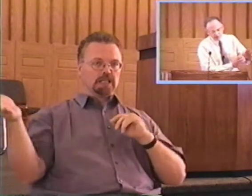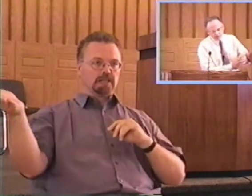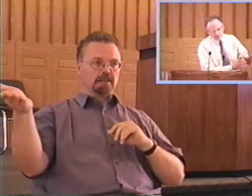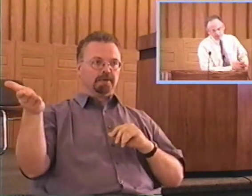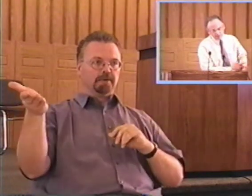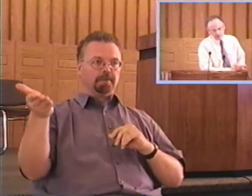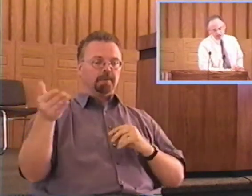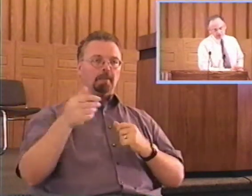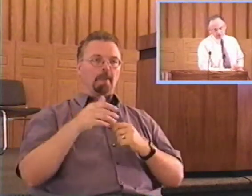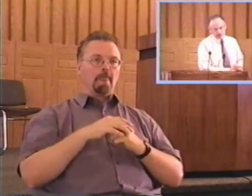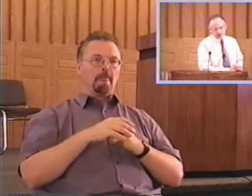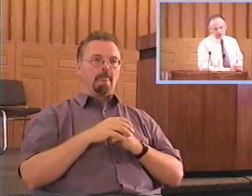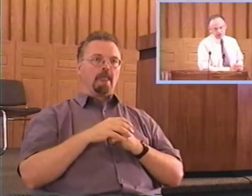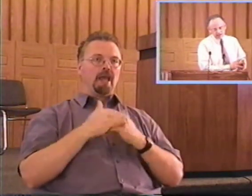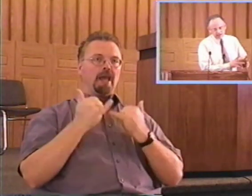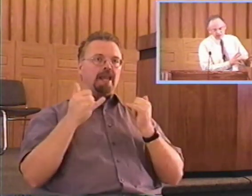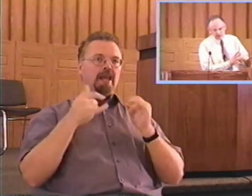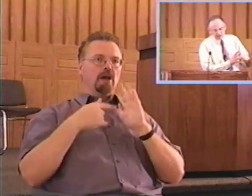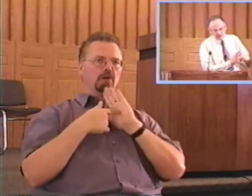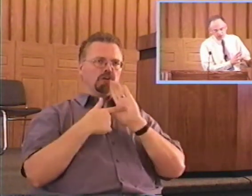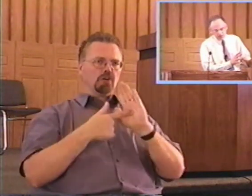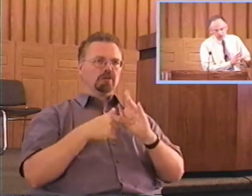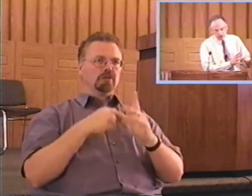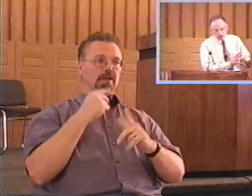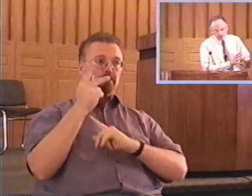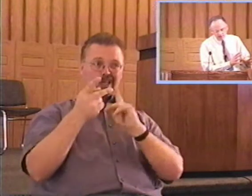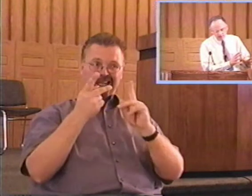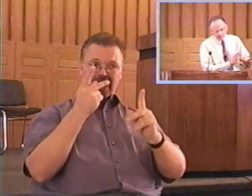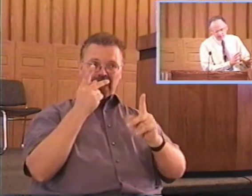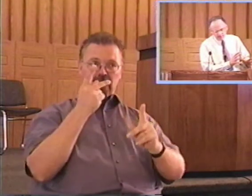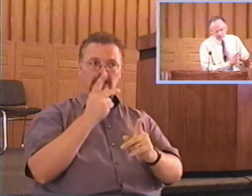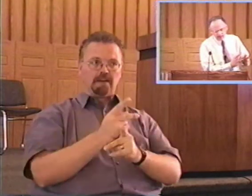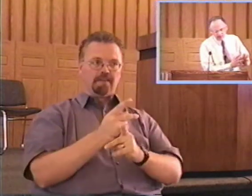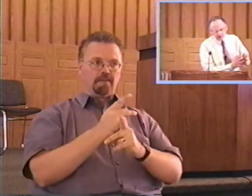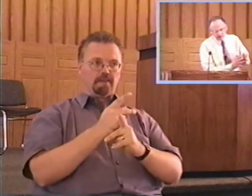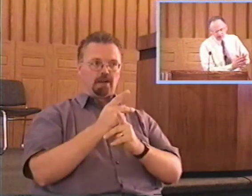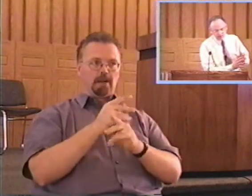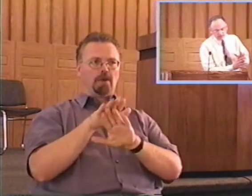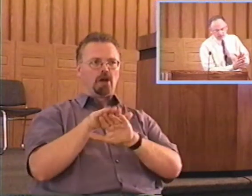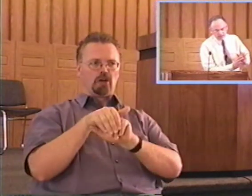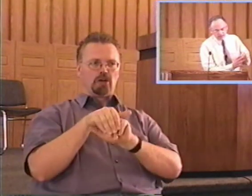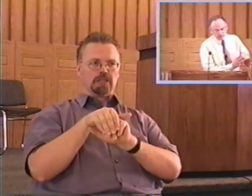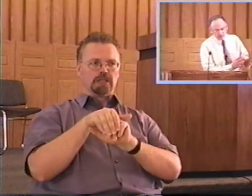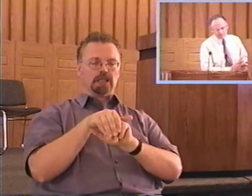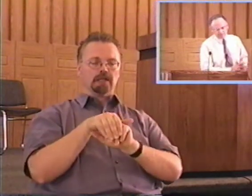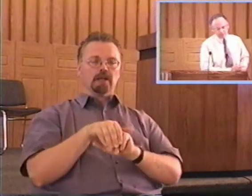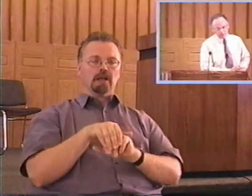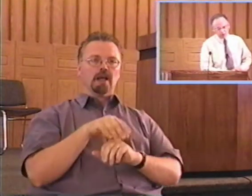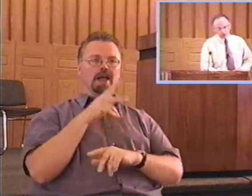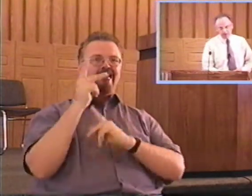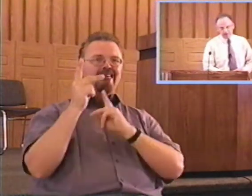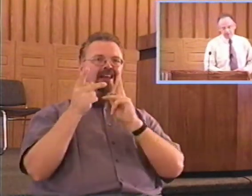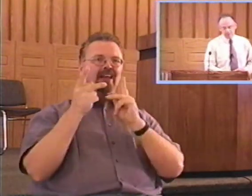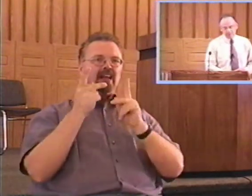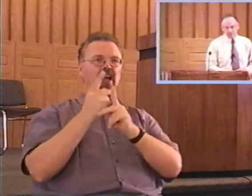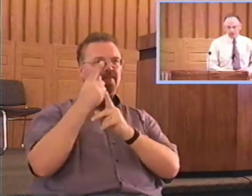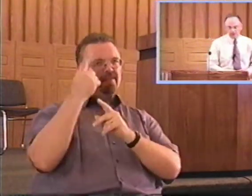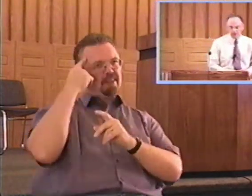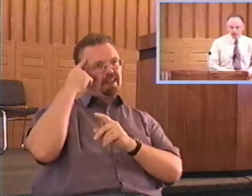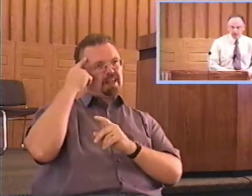to a type of hypocrisy, this idea of thinking that you can get away from